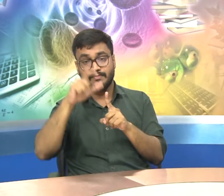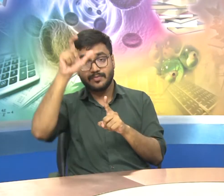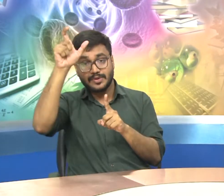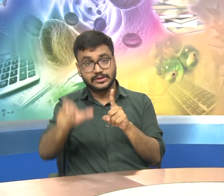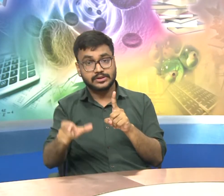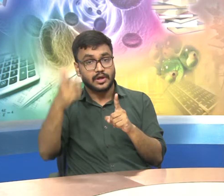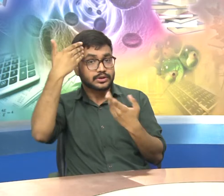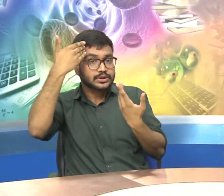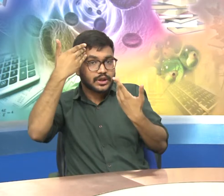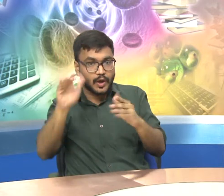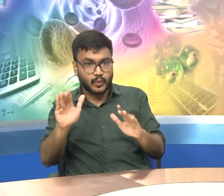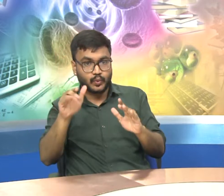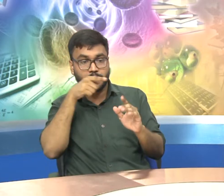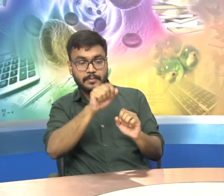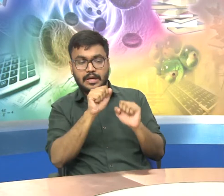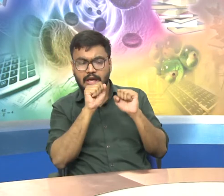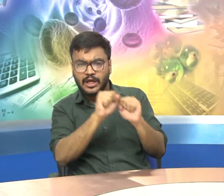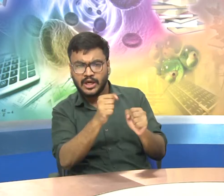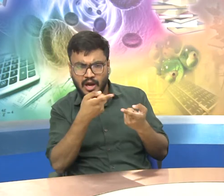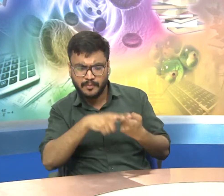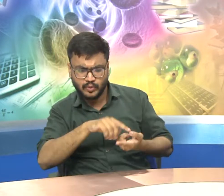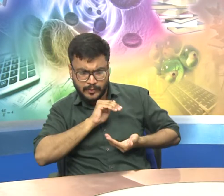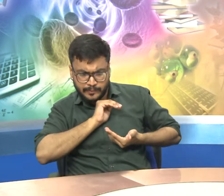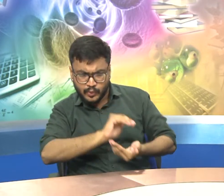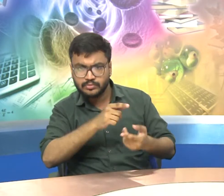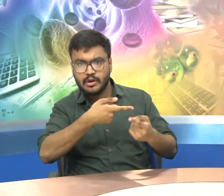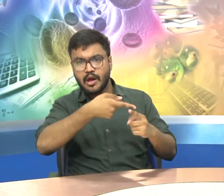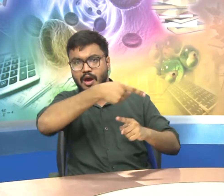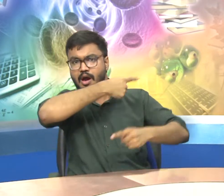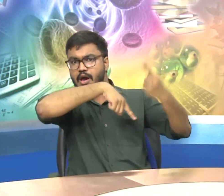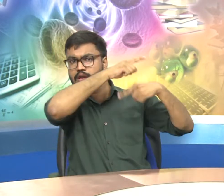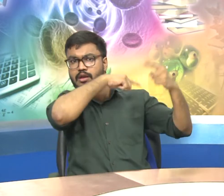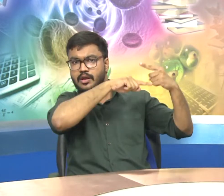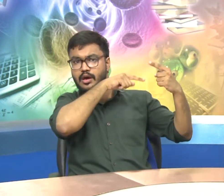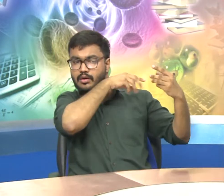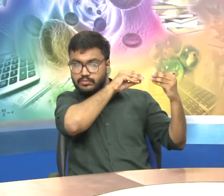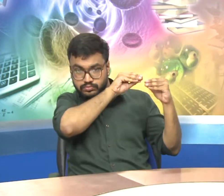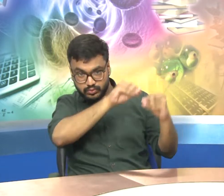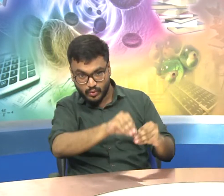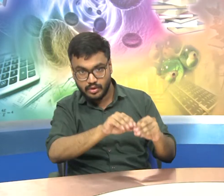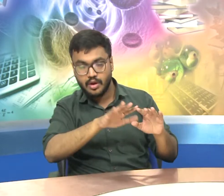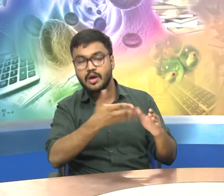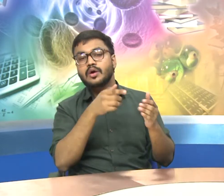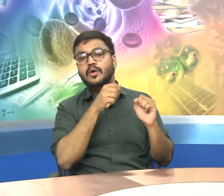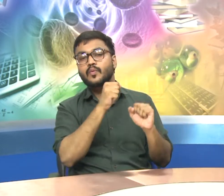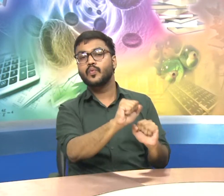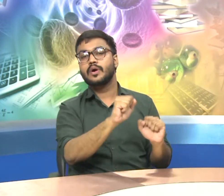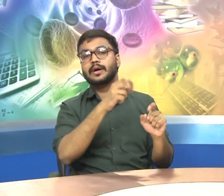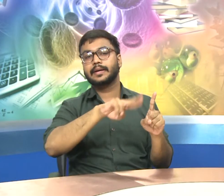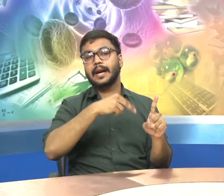This happened because Darwin did not know about Mendel's genetics at that time.